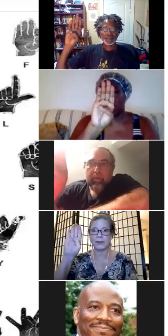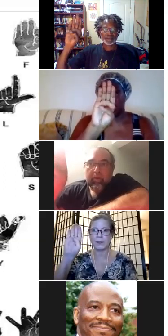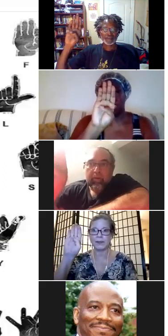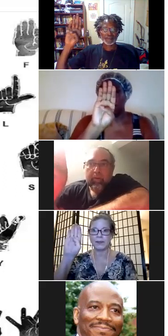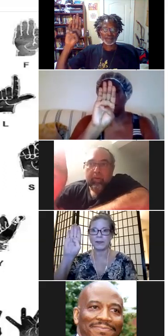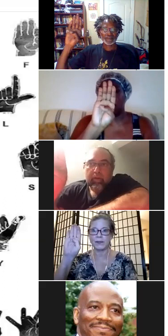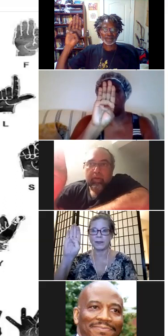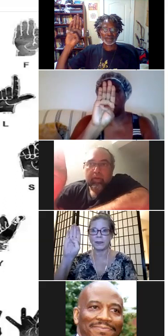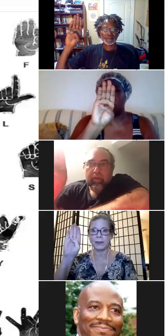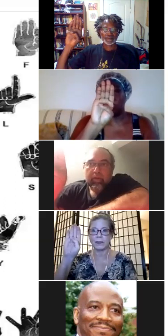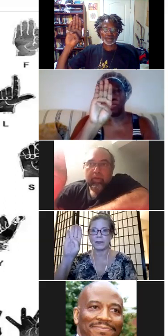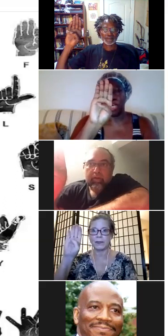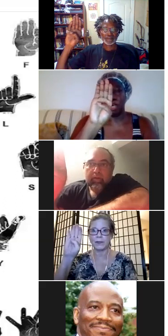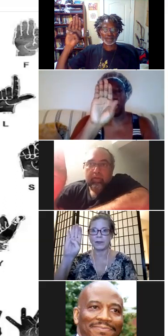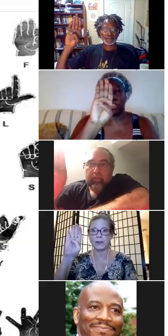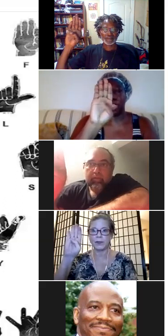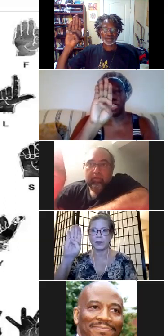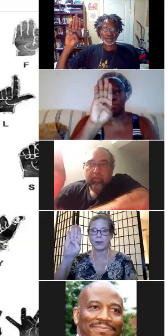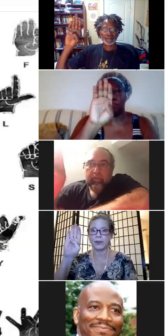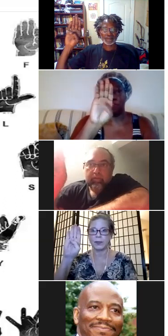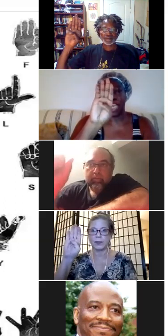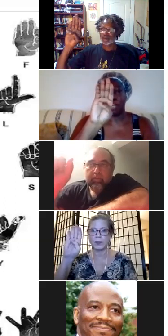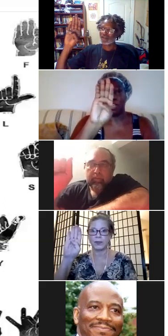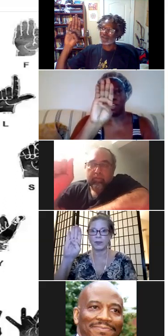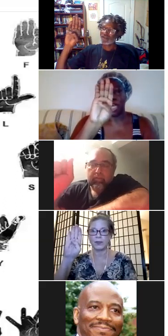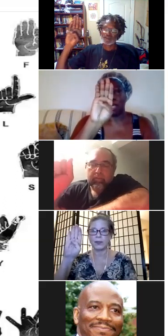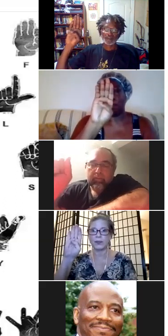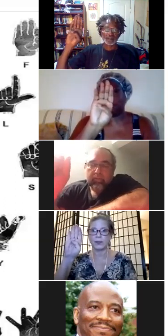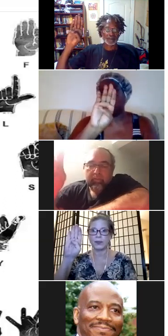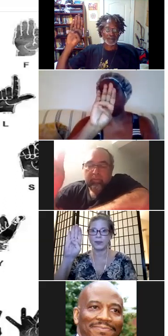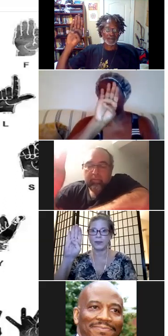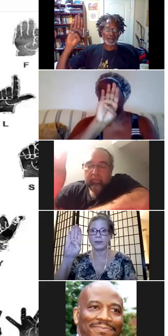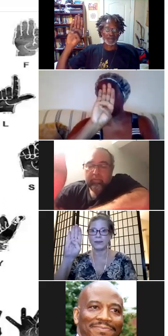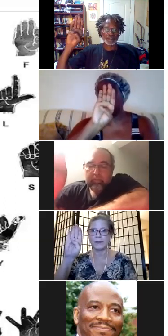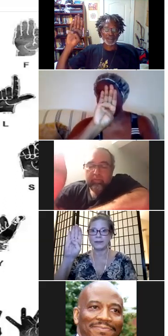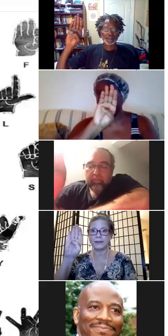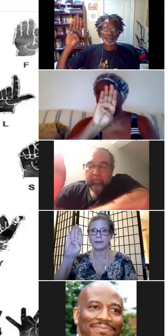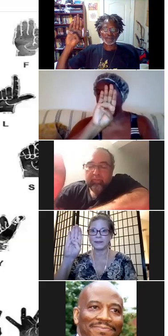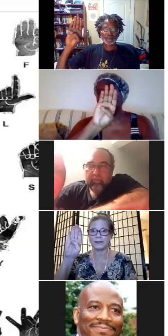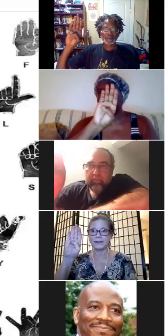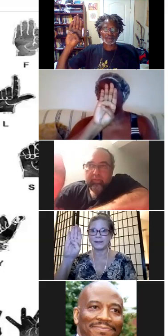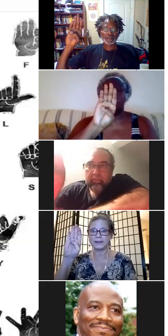B. It's just your open palm with your thumb flat on your palm. B.